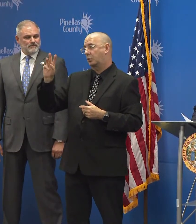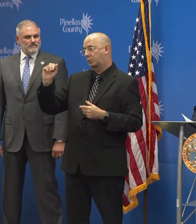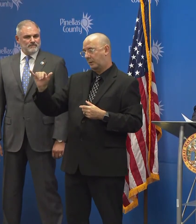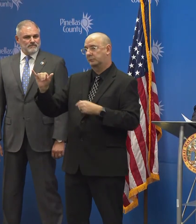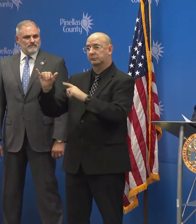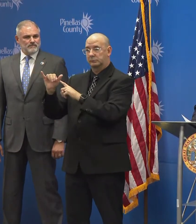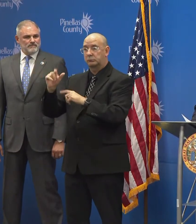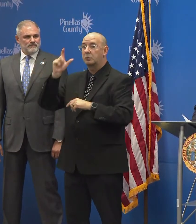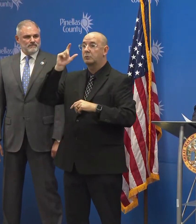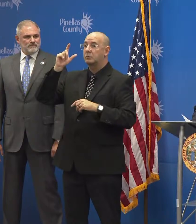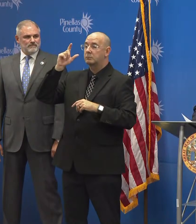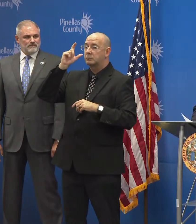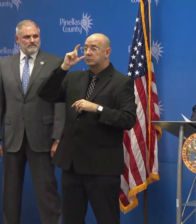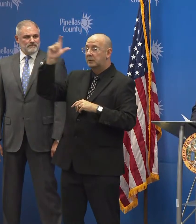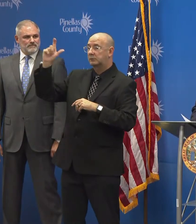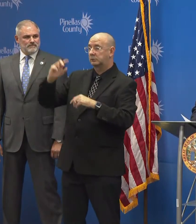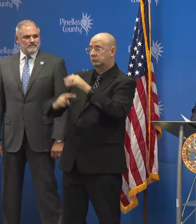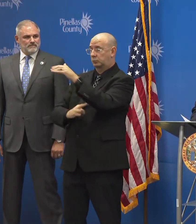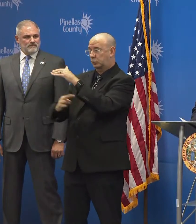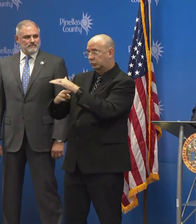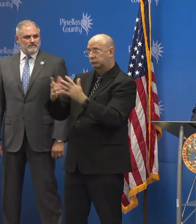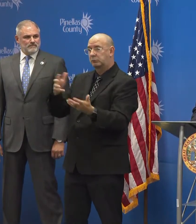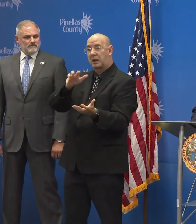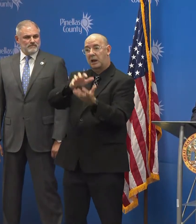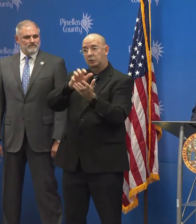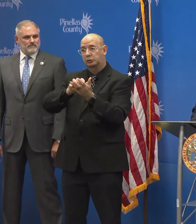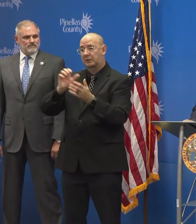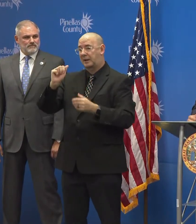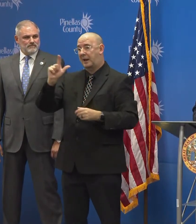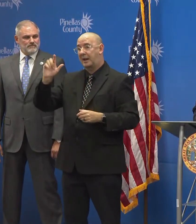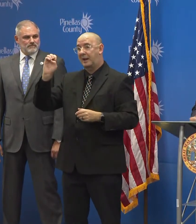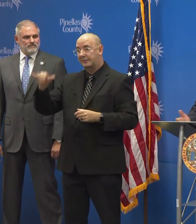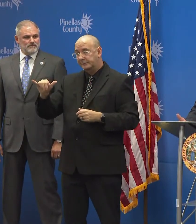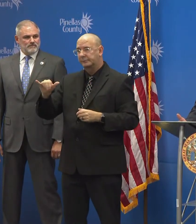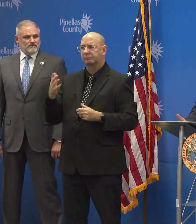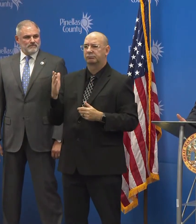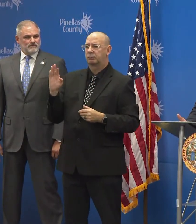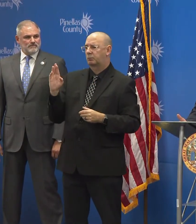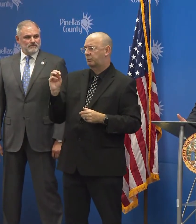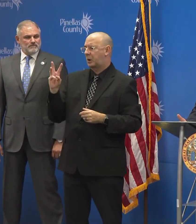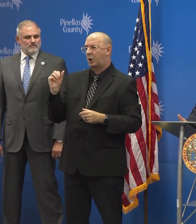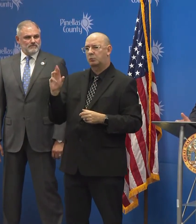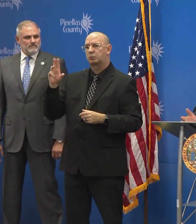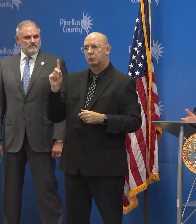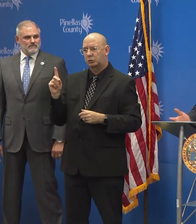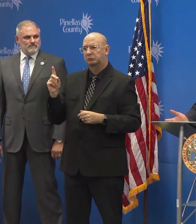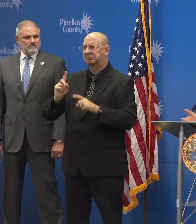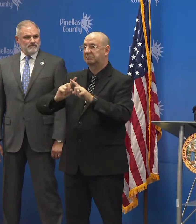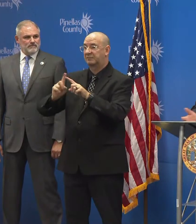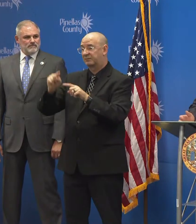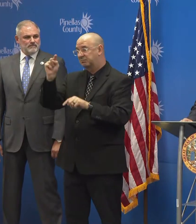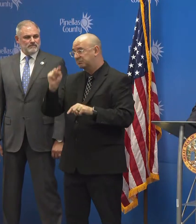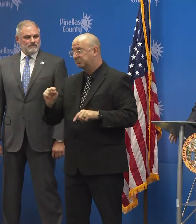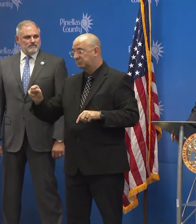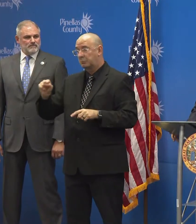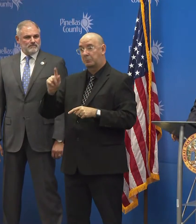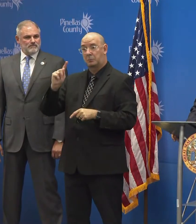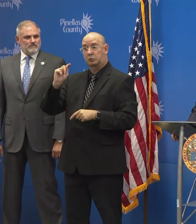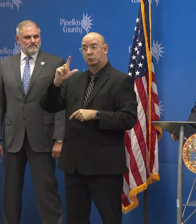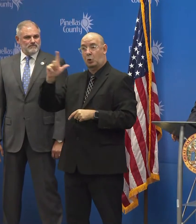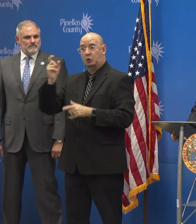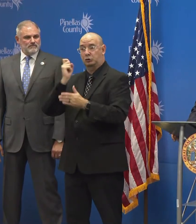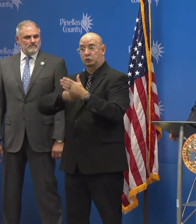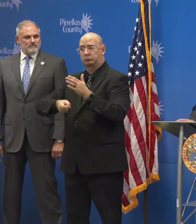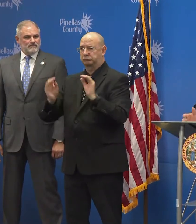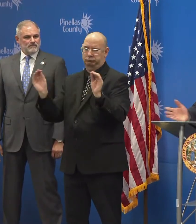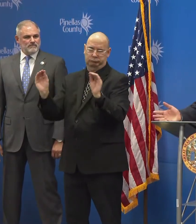Mid-Bay Bridge, and Alligator Alley in Collier and Broward counties. As more tolls need to be suspended based on the shape of